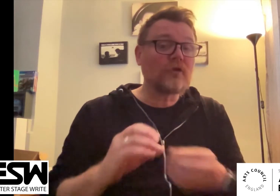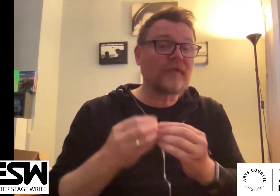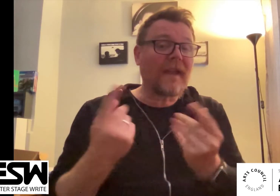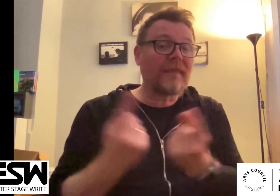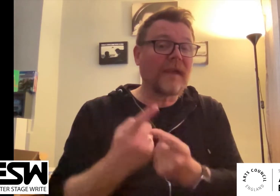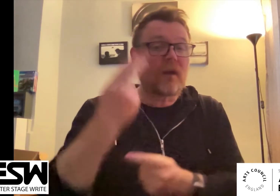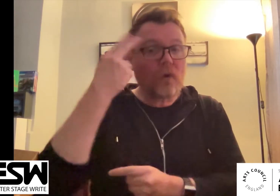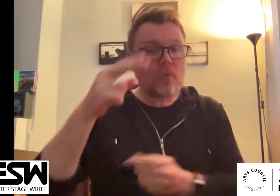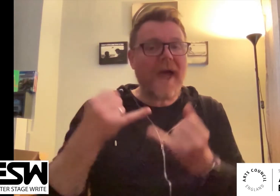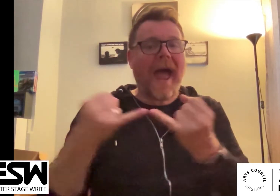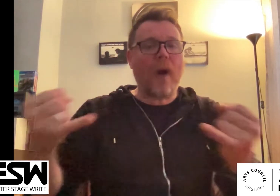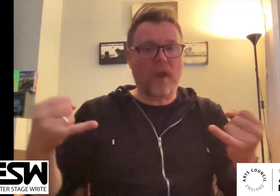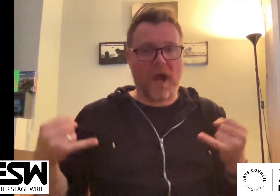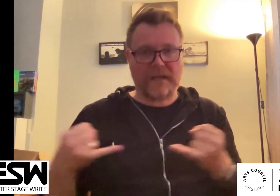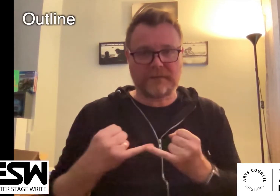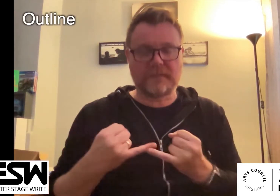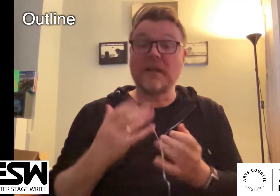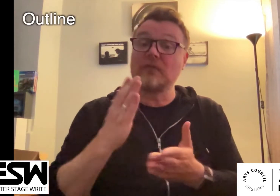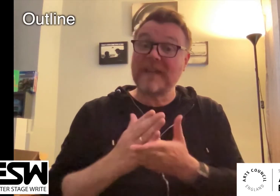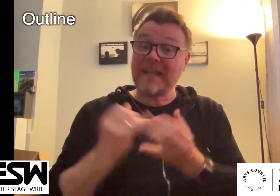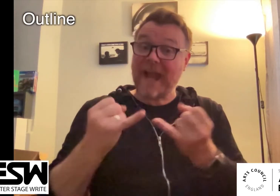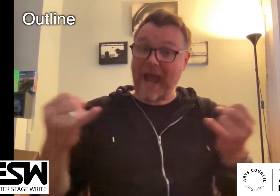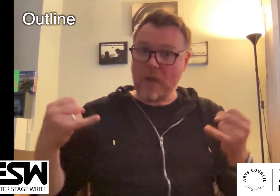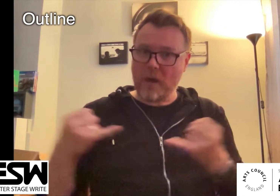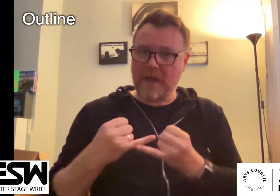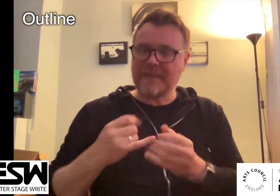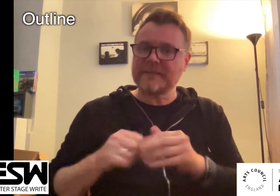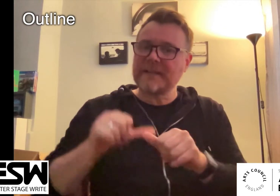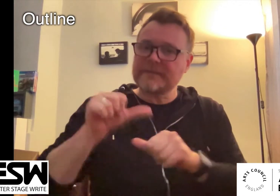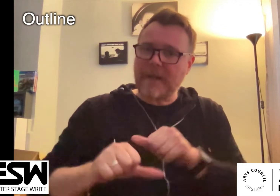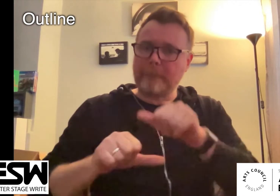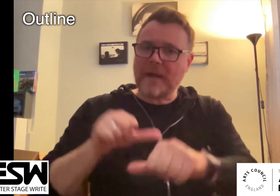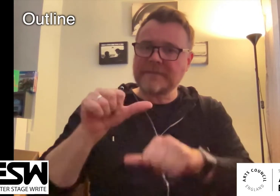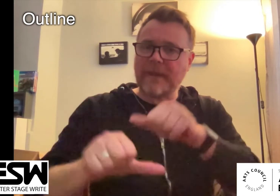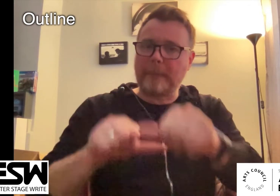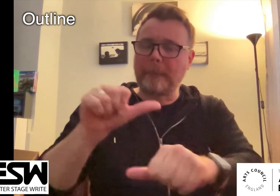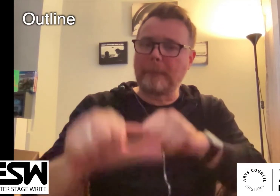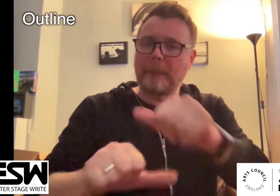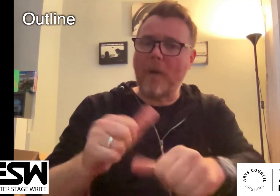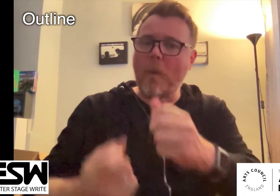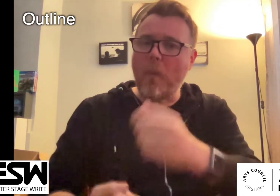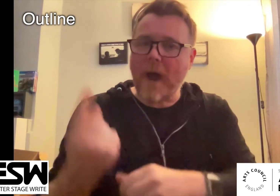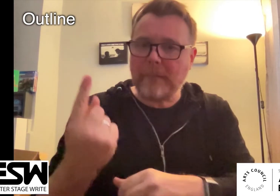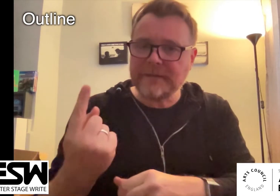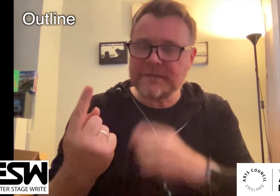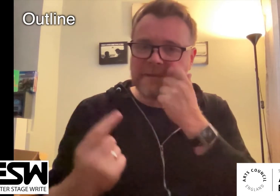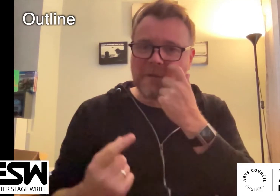Now we can create a thing now called an outline. And an outline is a step-by-step list of things of what